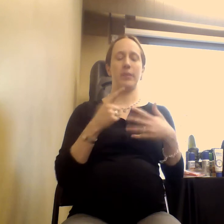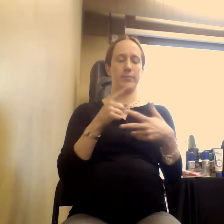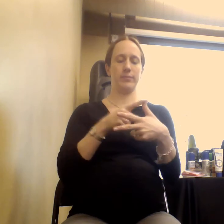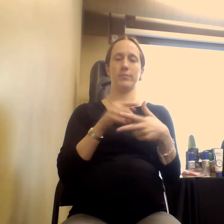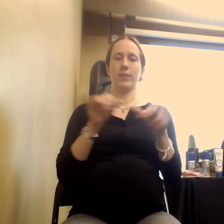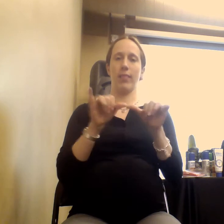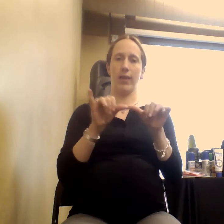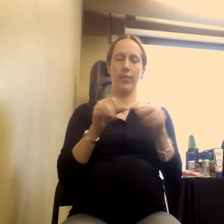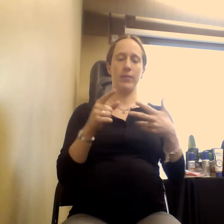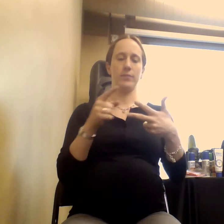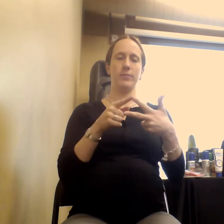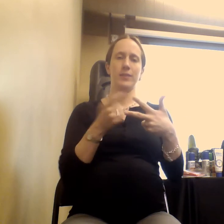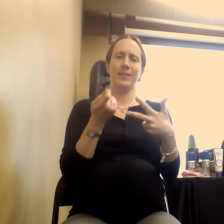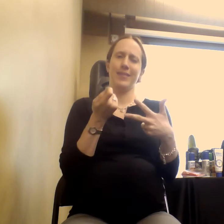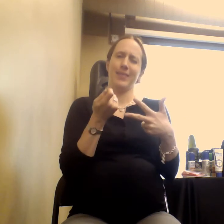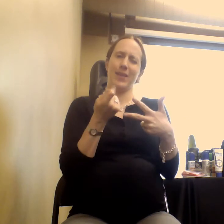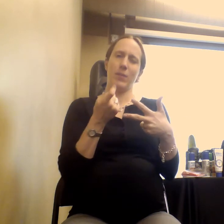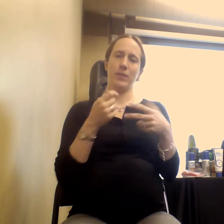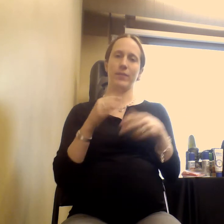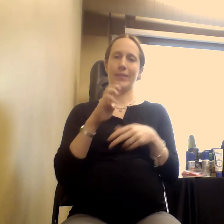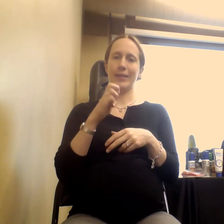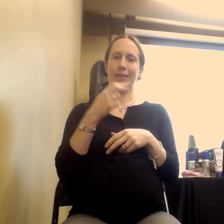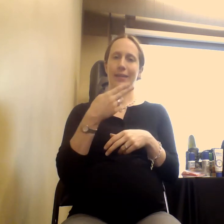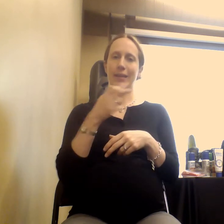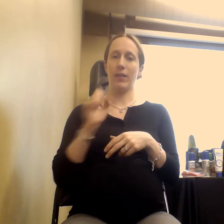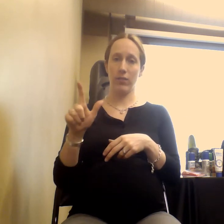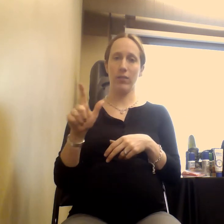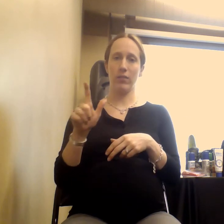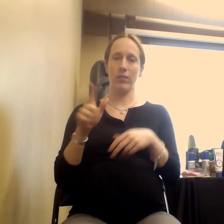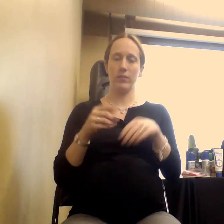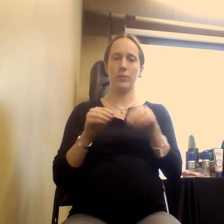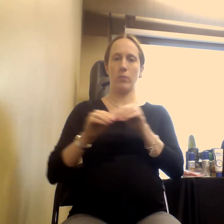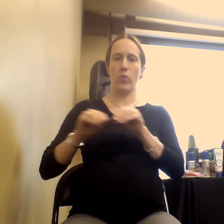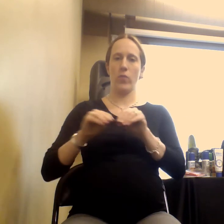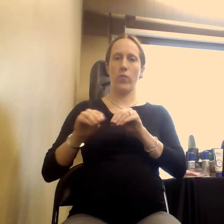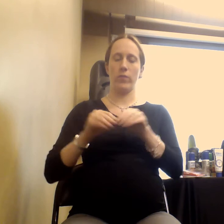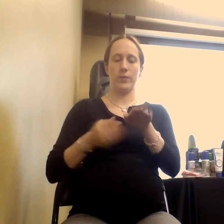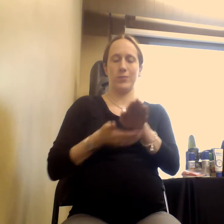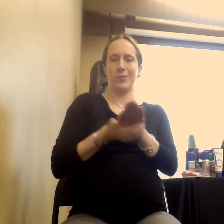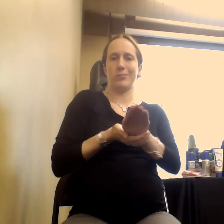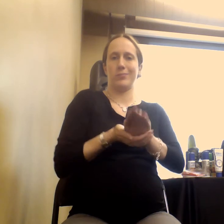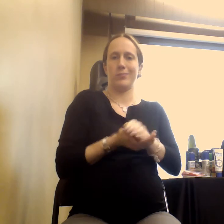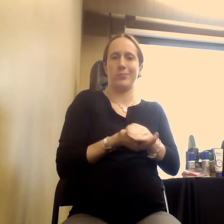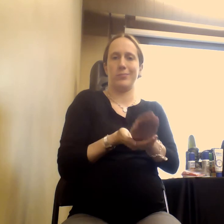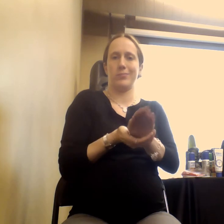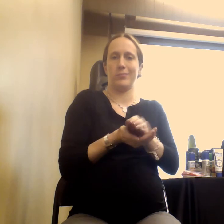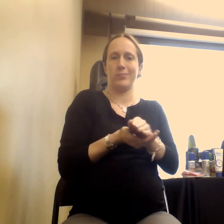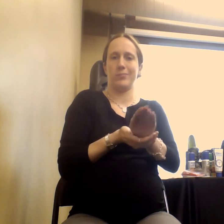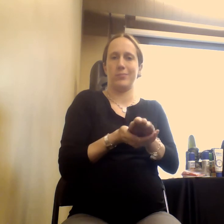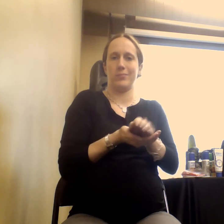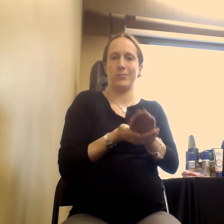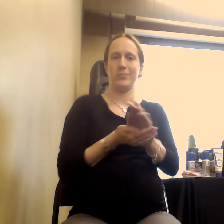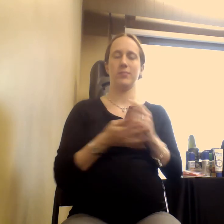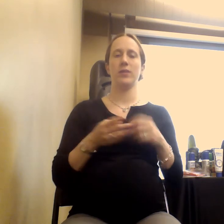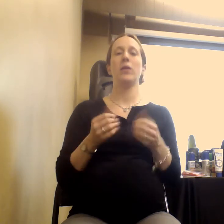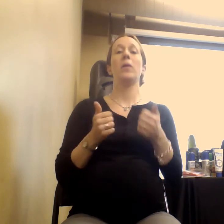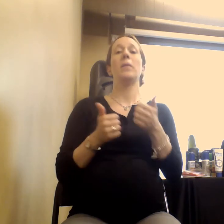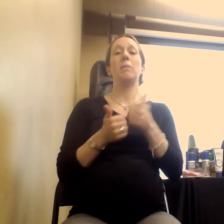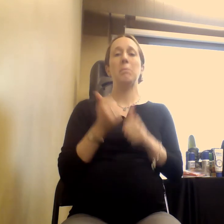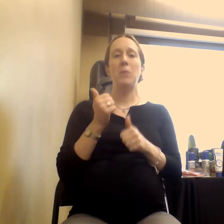slip. Remember I said all of the other manufacturers and most foot specialists are going to tell you a 1/4 inch heel slip is okay.